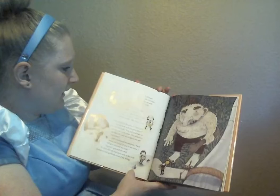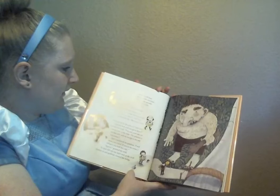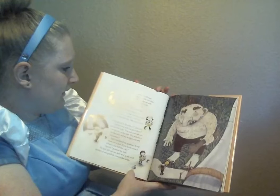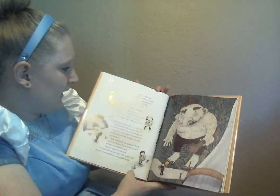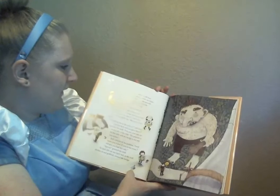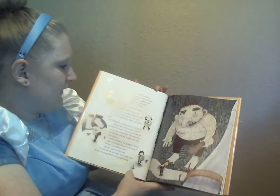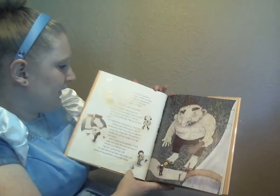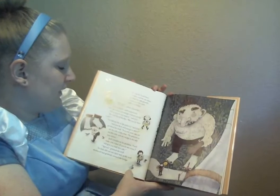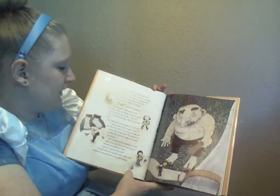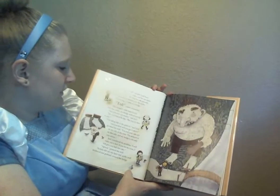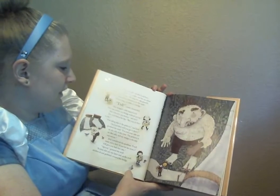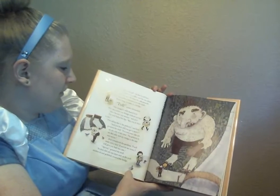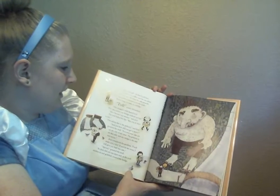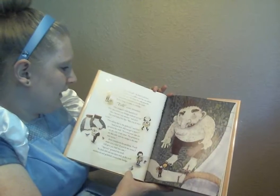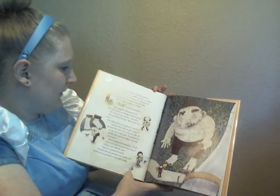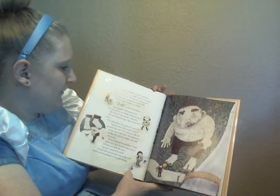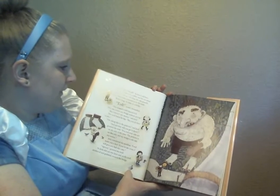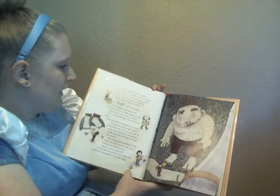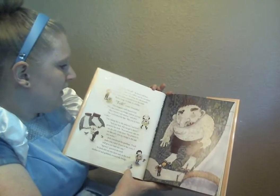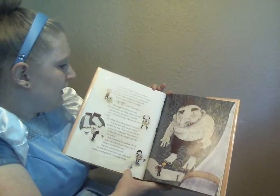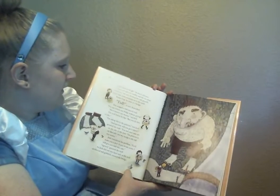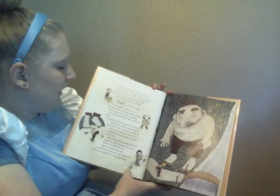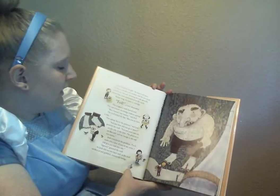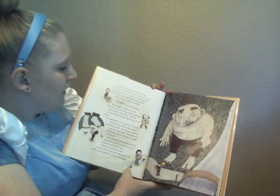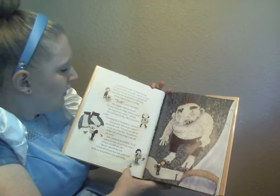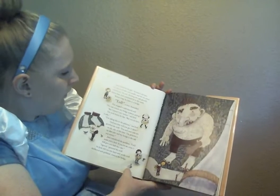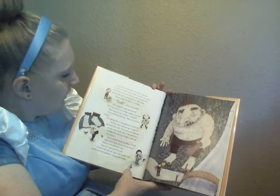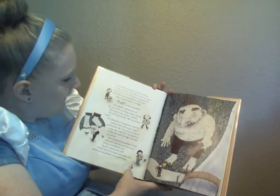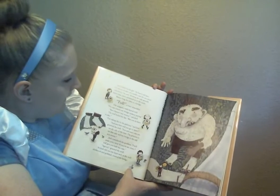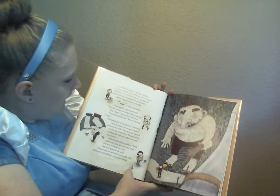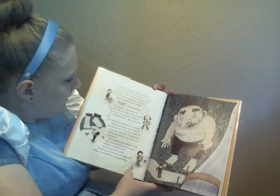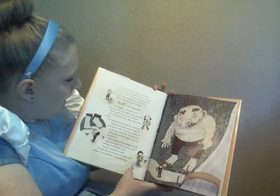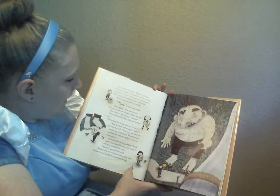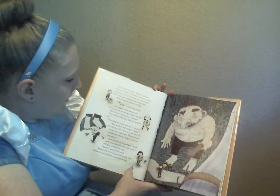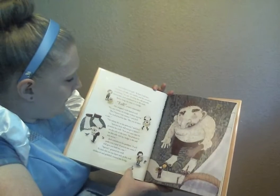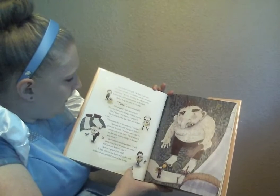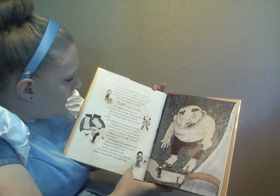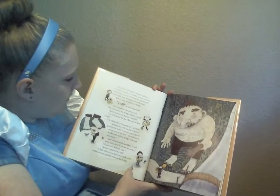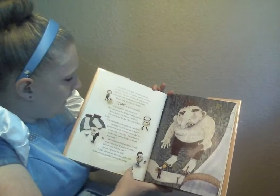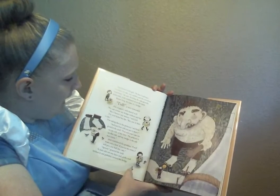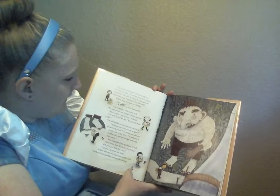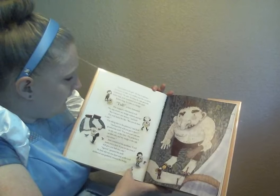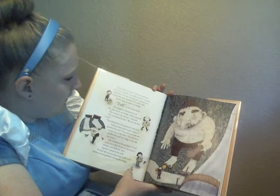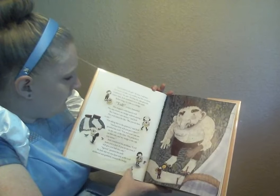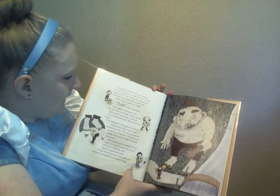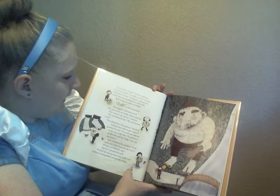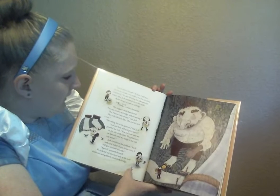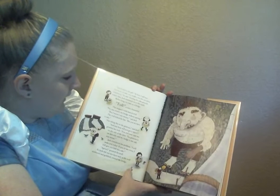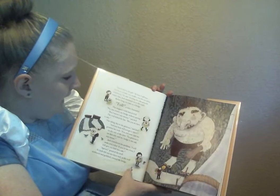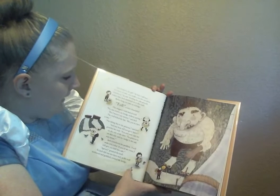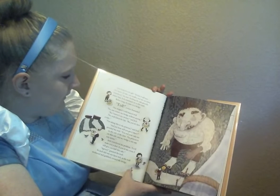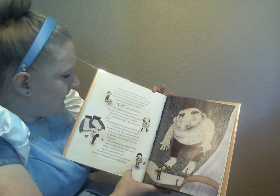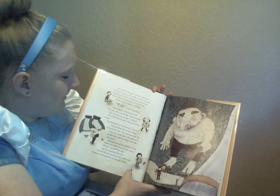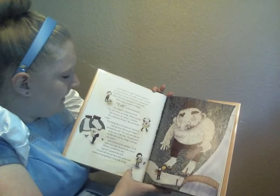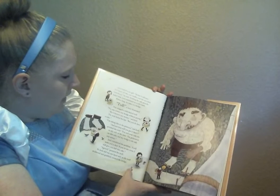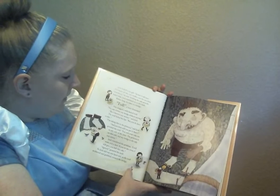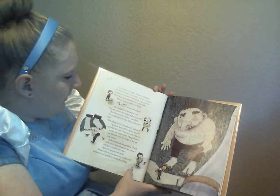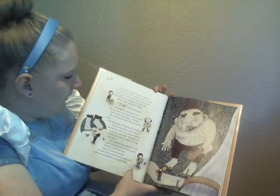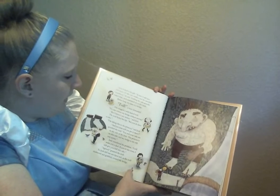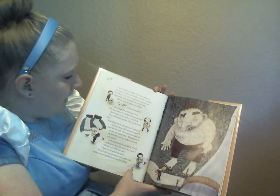candles, and the succulent strawberry, he said. Holding the cake proudly before him, Jack continued on to the castle. Before long,